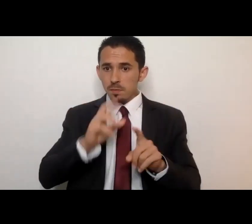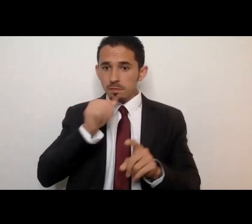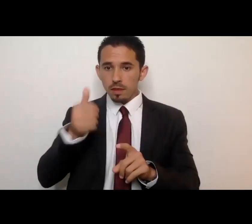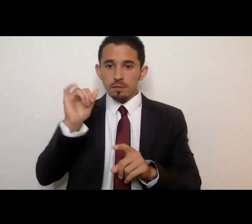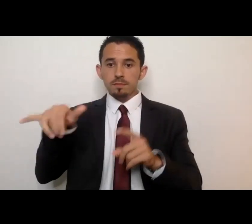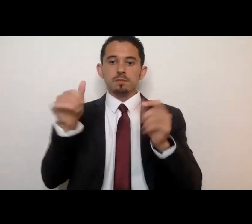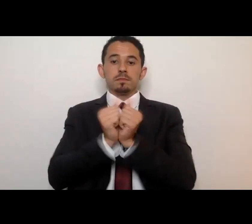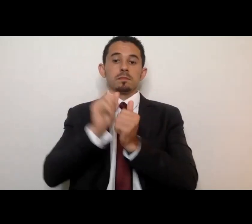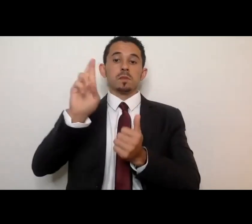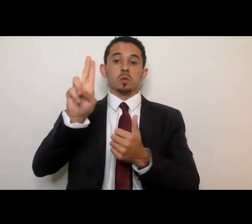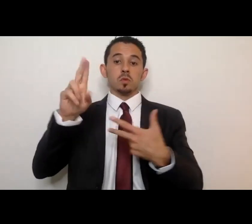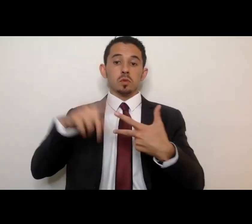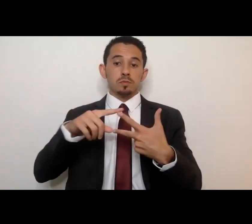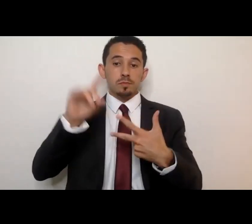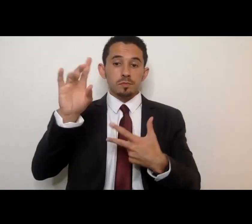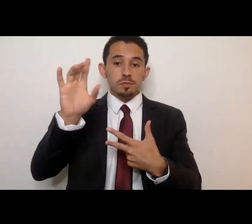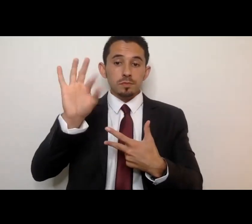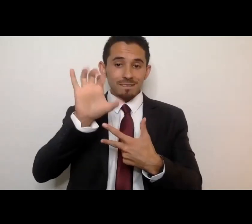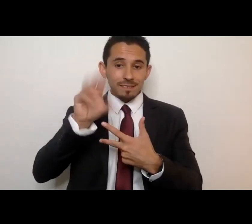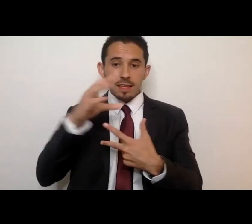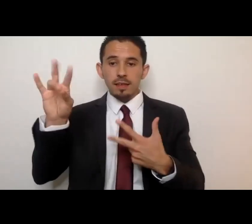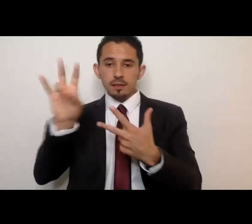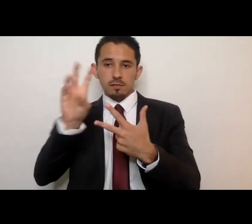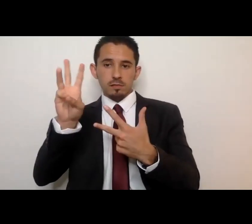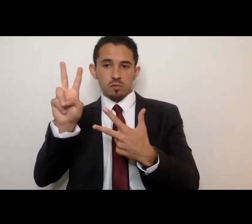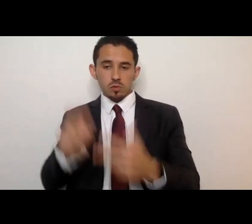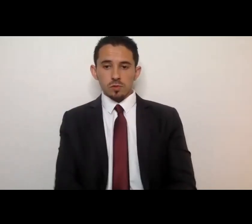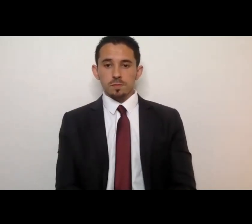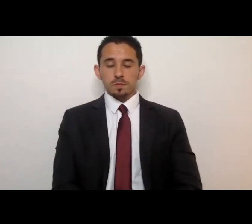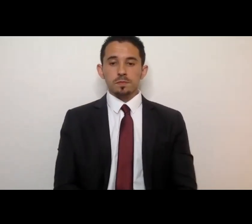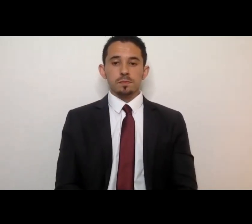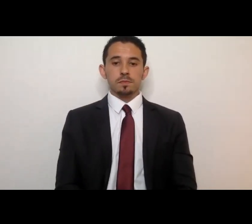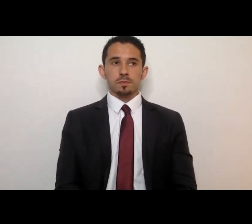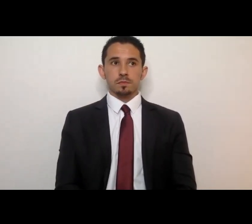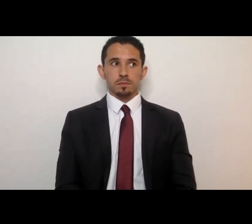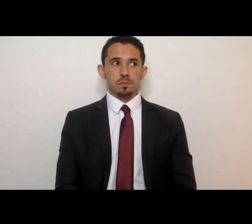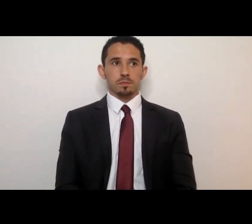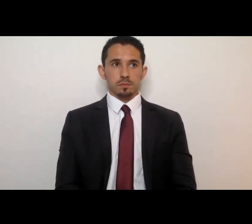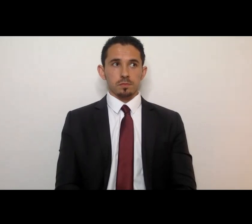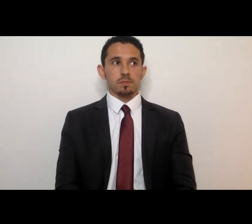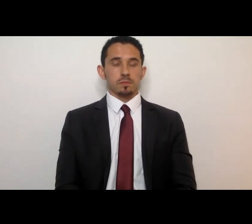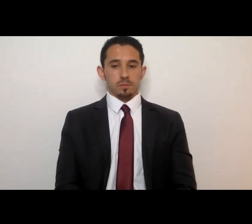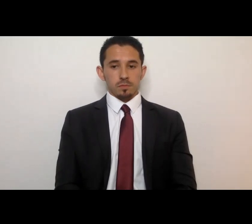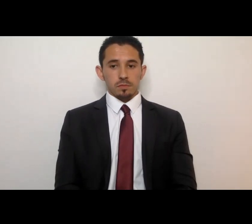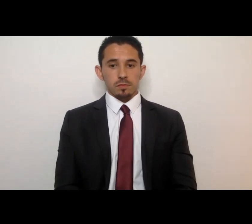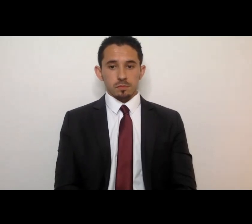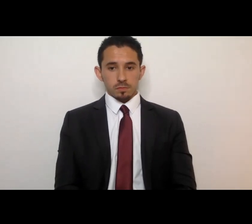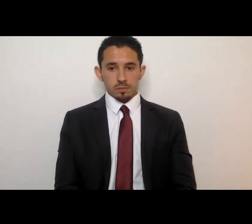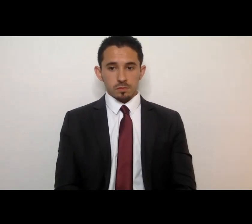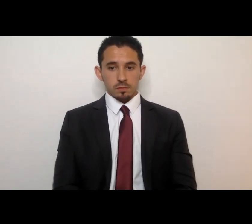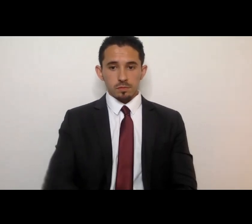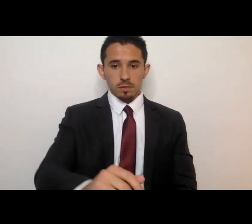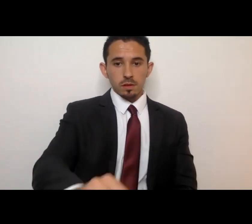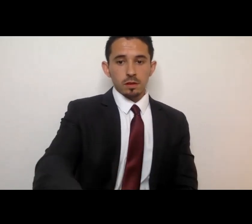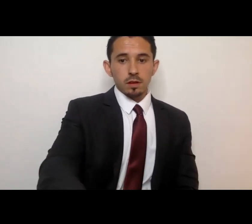see and quantify just how much binding has occurred. So you see that 950 and 762 for cycles 2 and